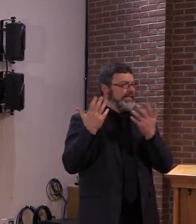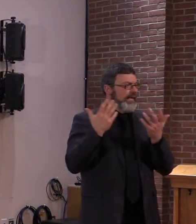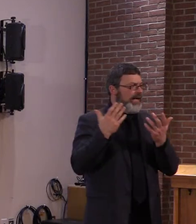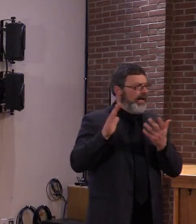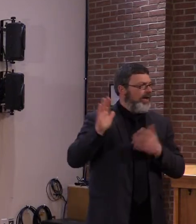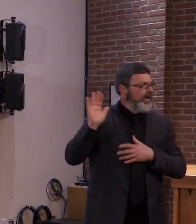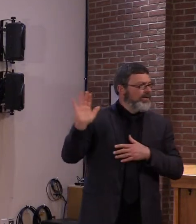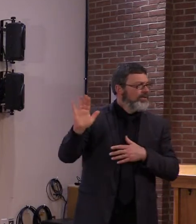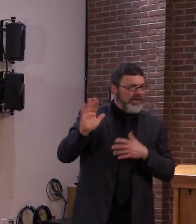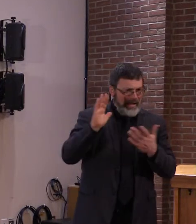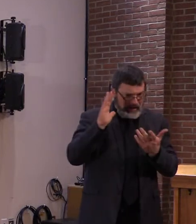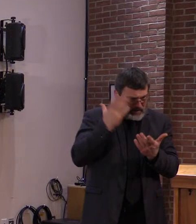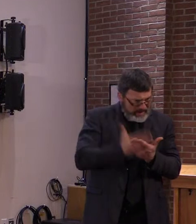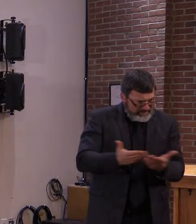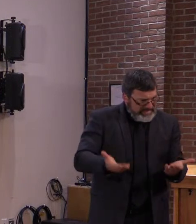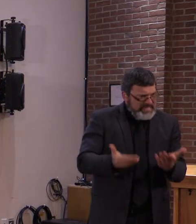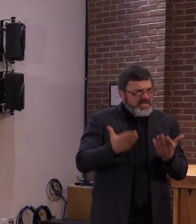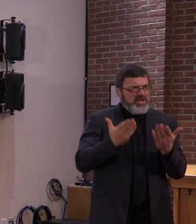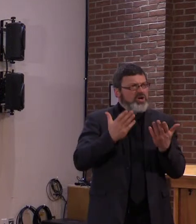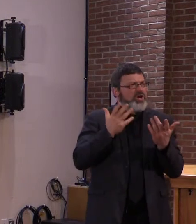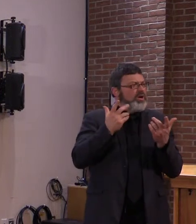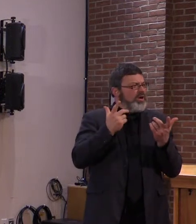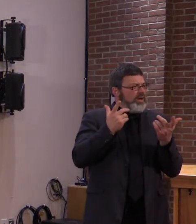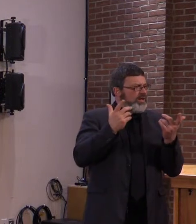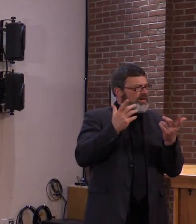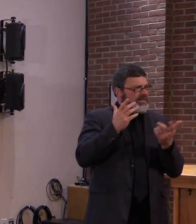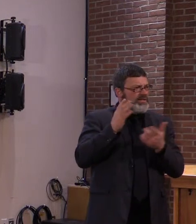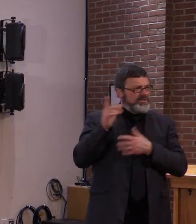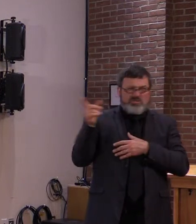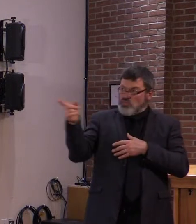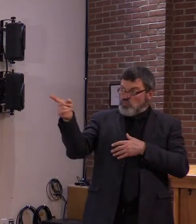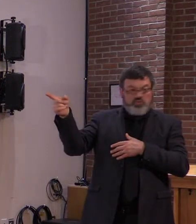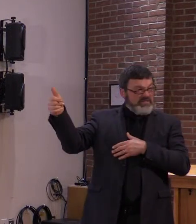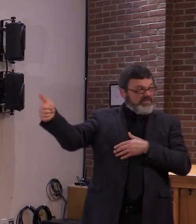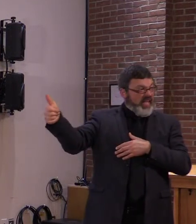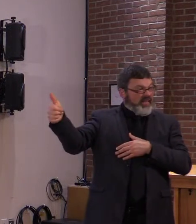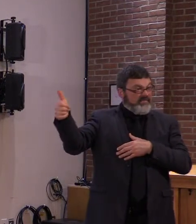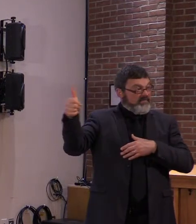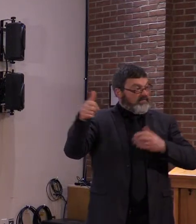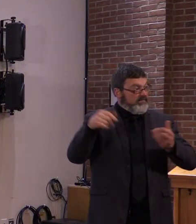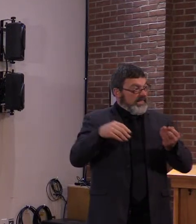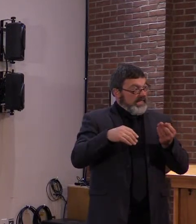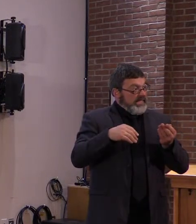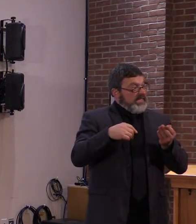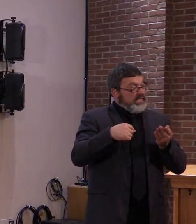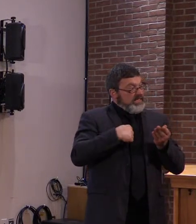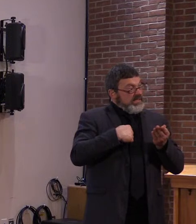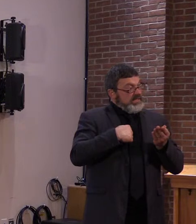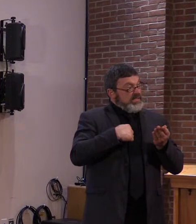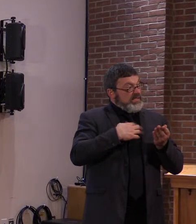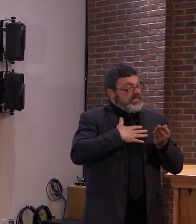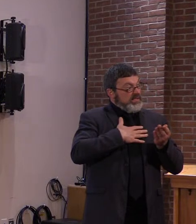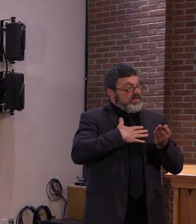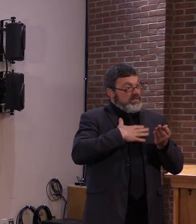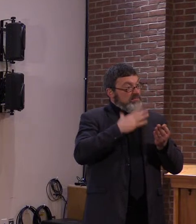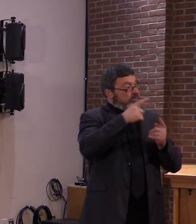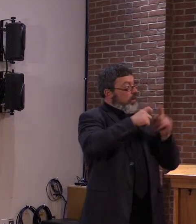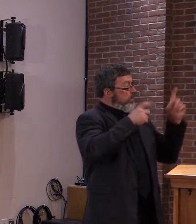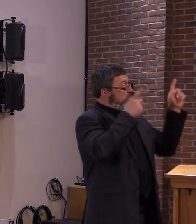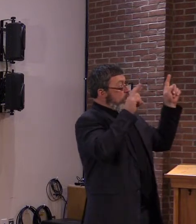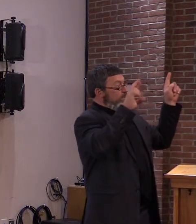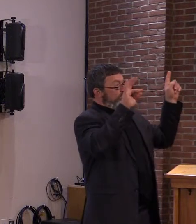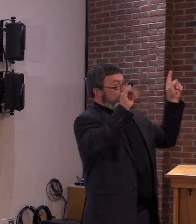sign for everyone, because it really does mean we can sort of start to plan our futures again. And I see that as something that's